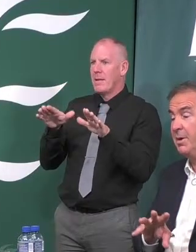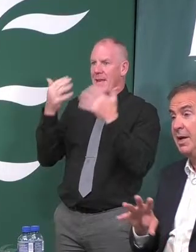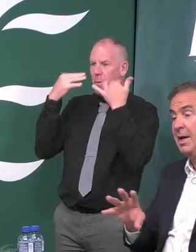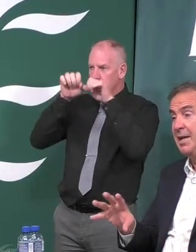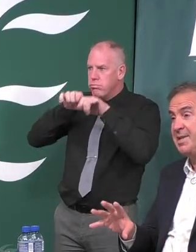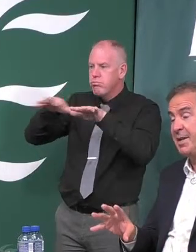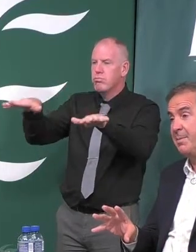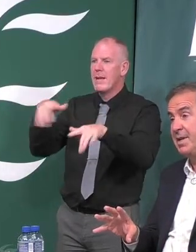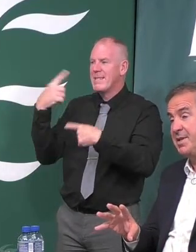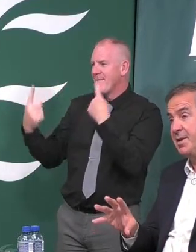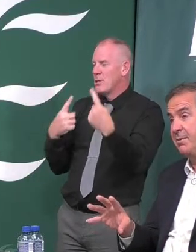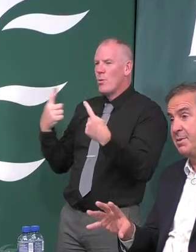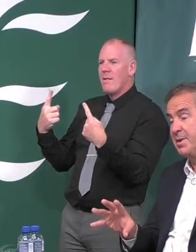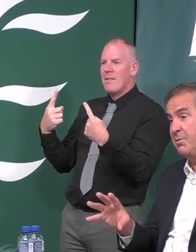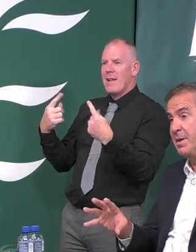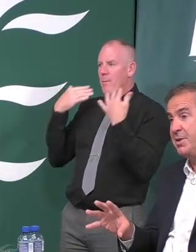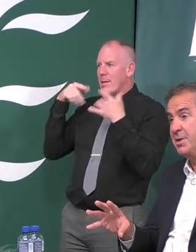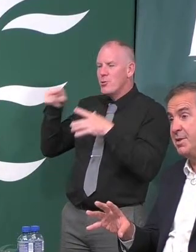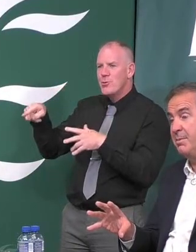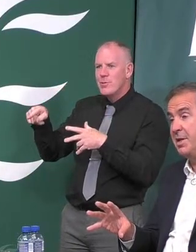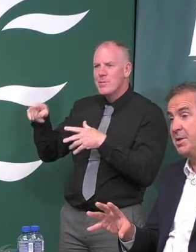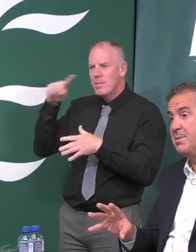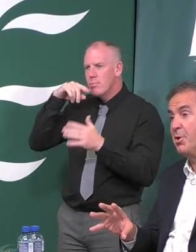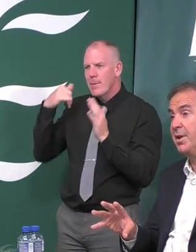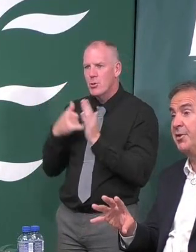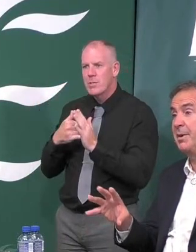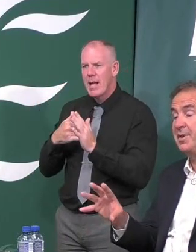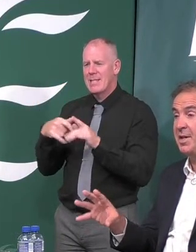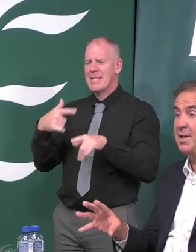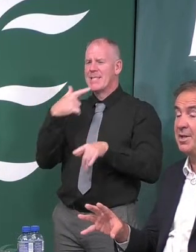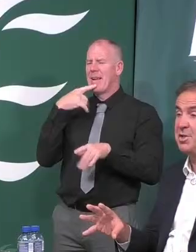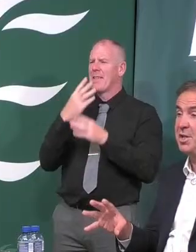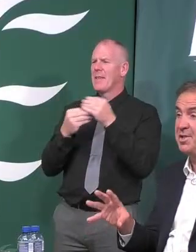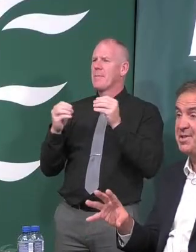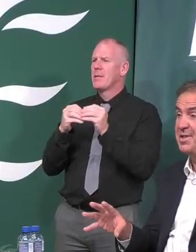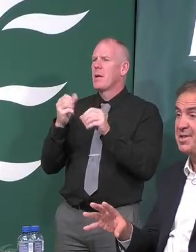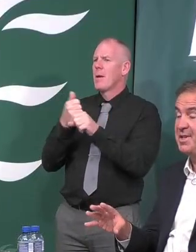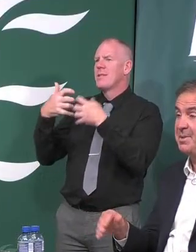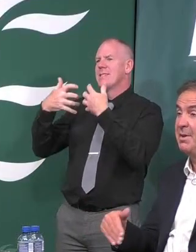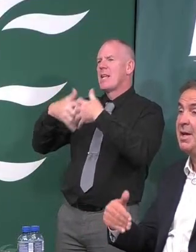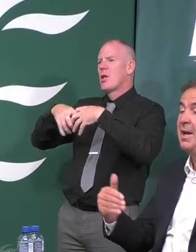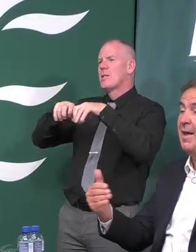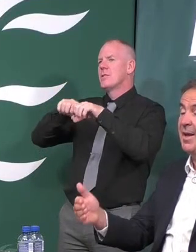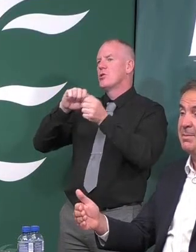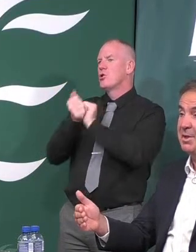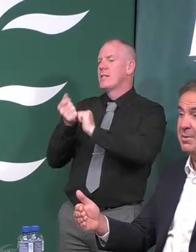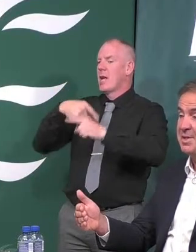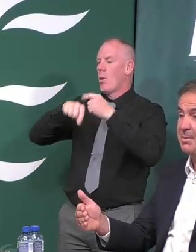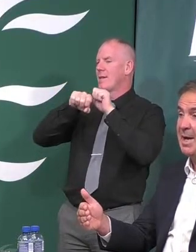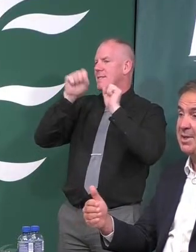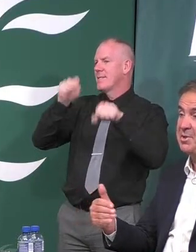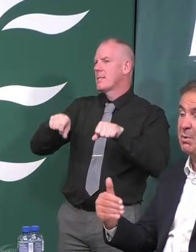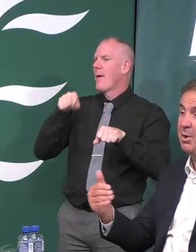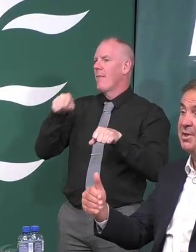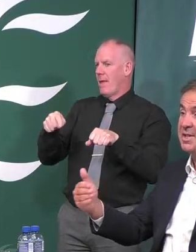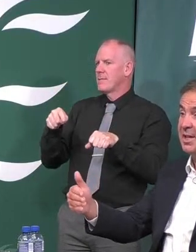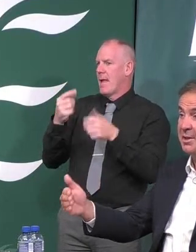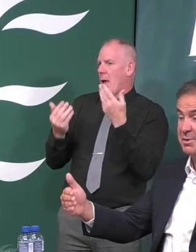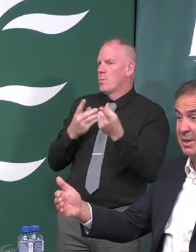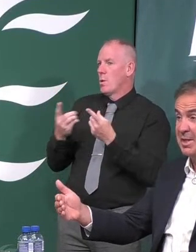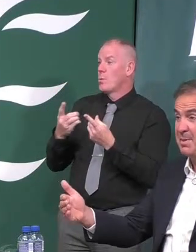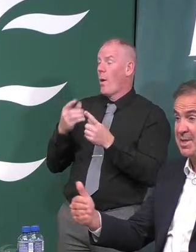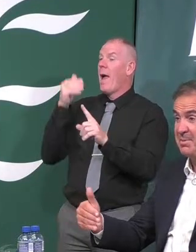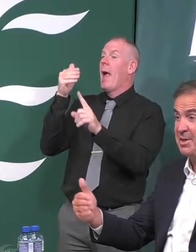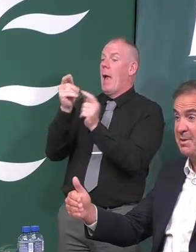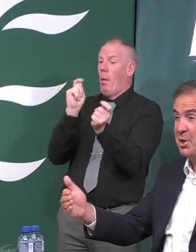been worked through. And the second piece, I think, which was even mentioned in the media this morning, is around the technology changes to the system, and that'll be the critical path. So we're working to get